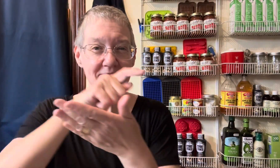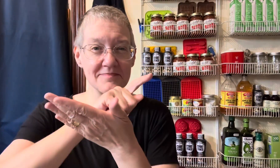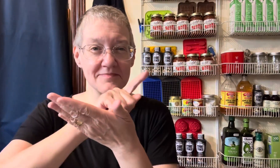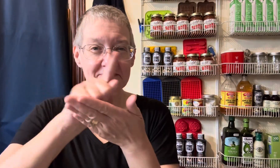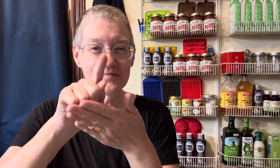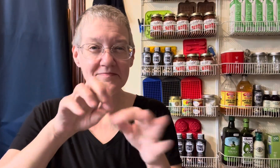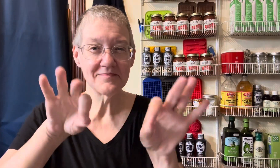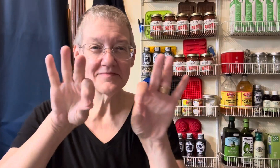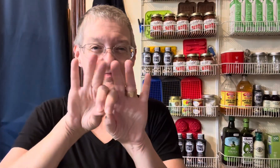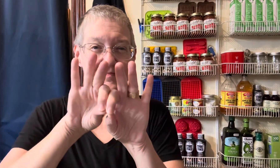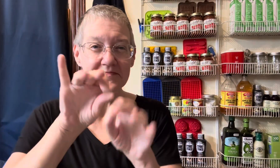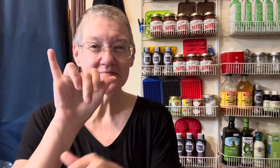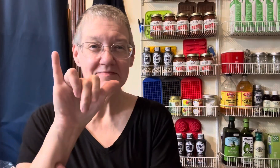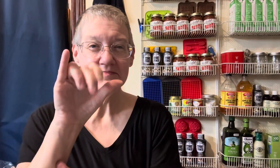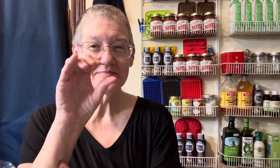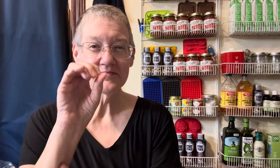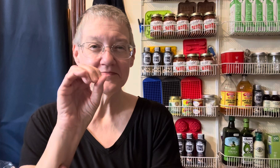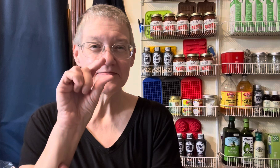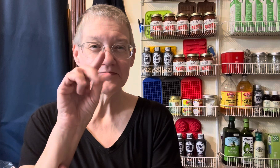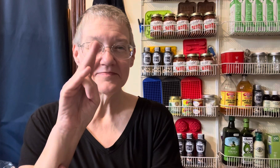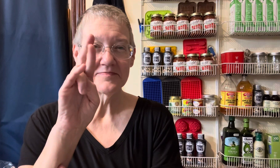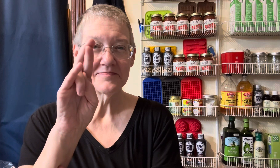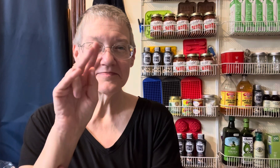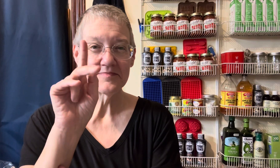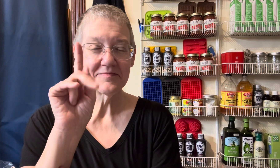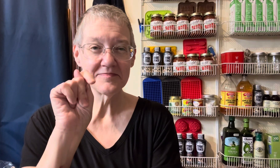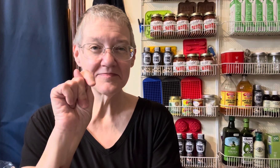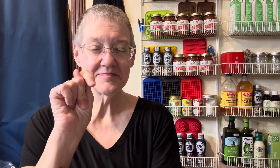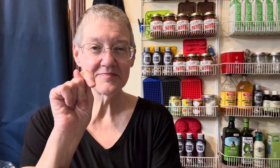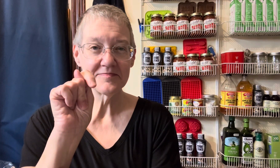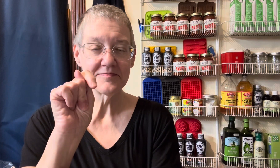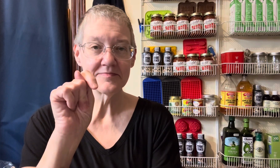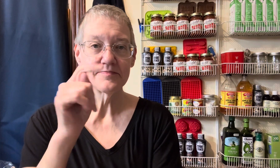Need to mix up a week's worth of my yogurt.